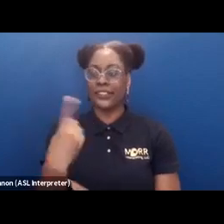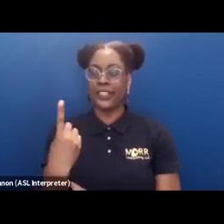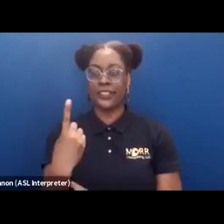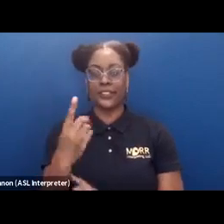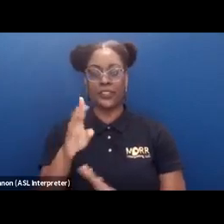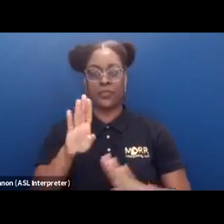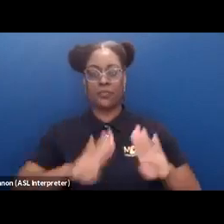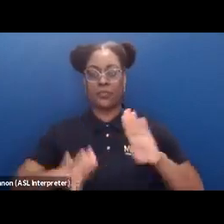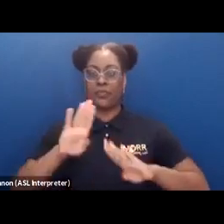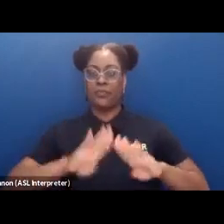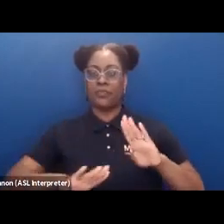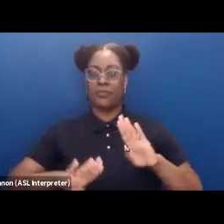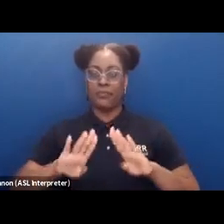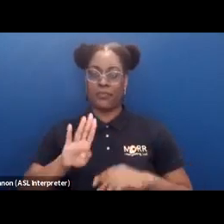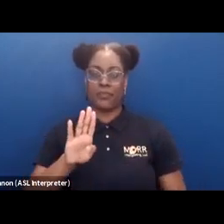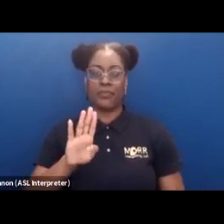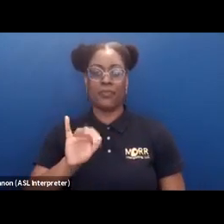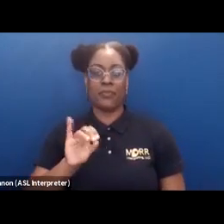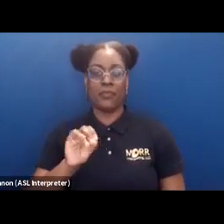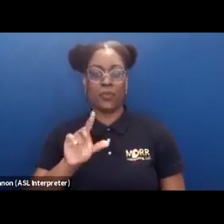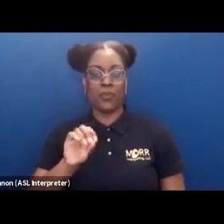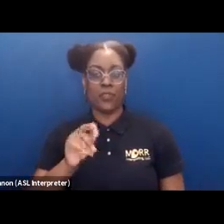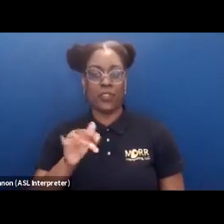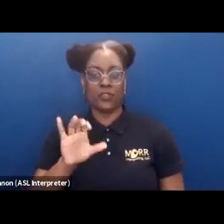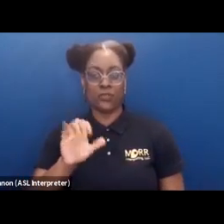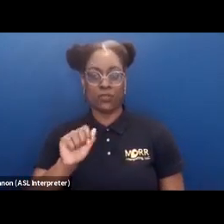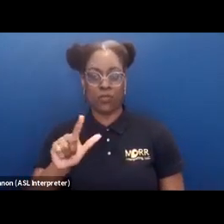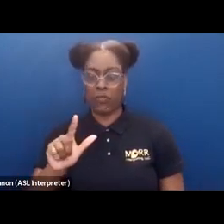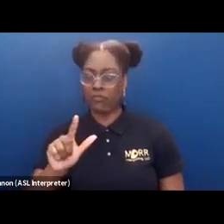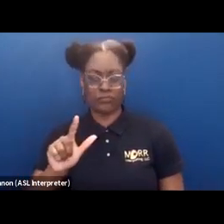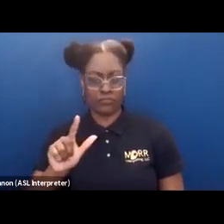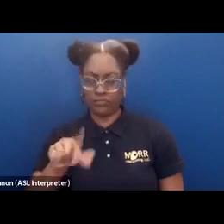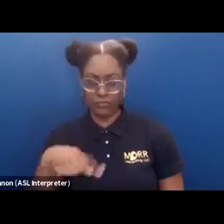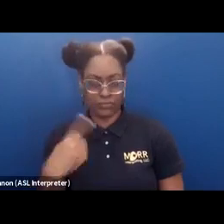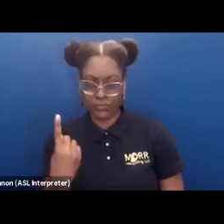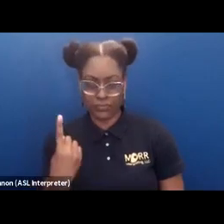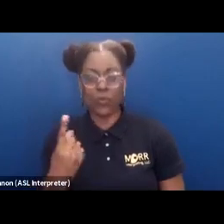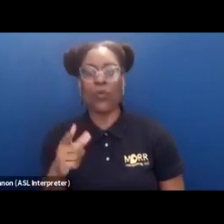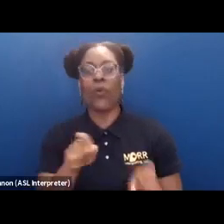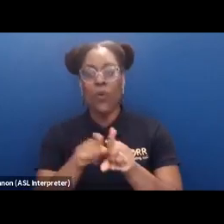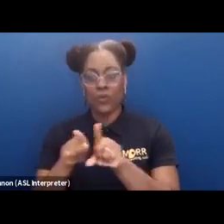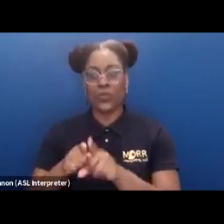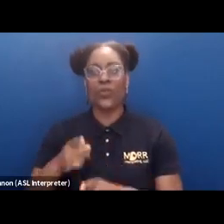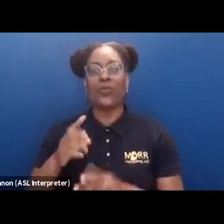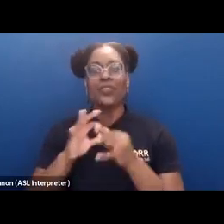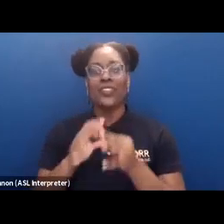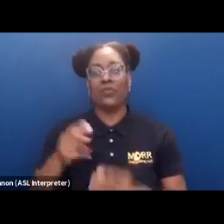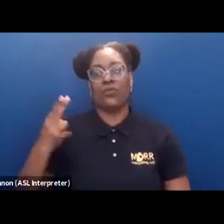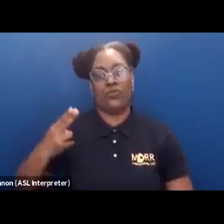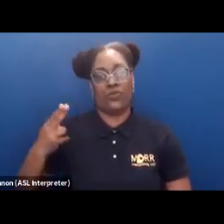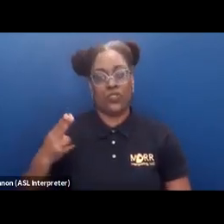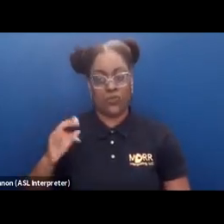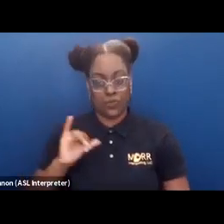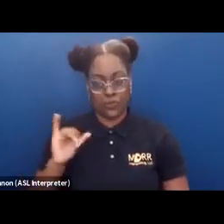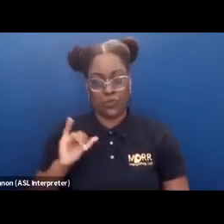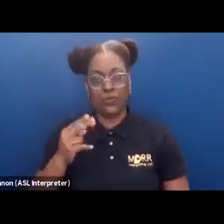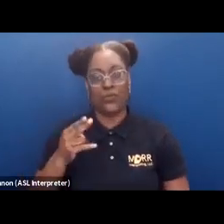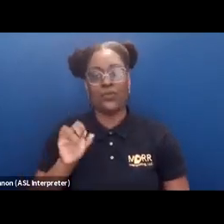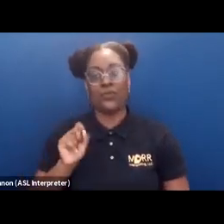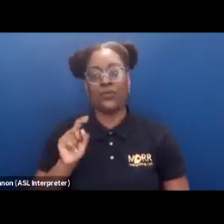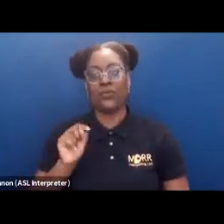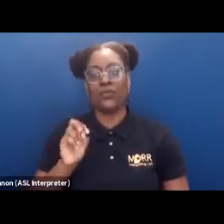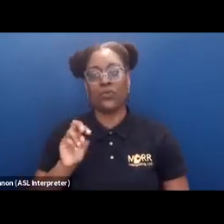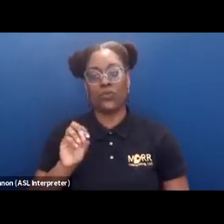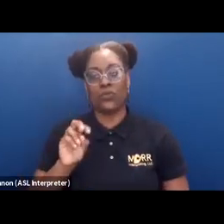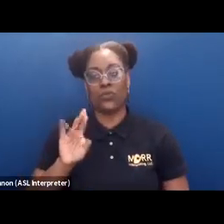biological in some ways, it's also historical. So there is a really fraught or a tense relationship between disability